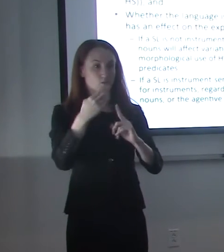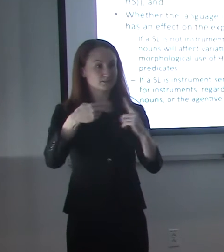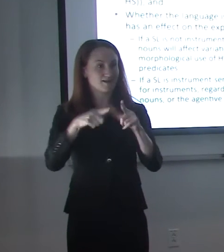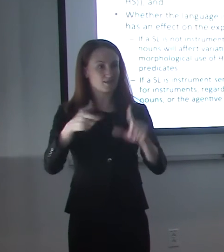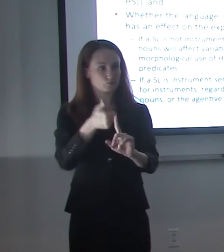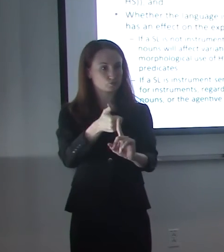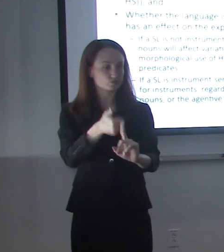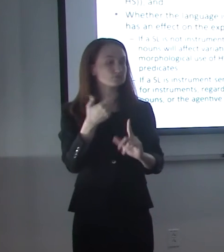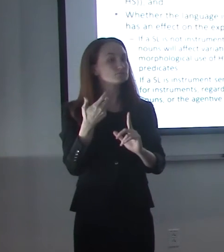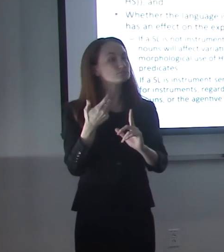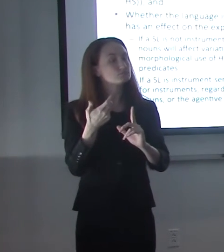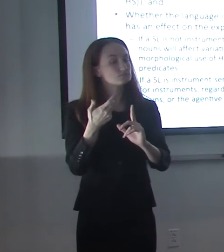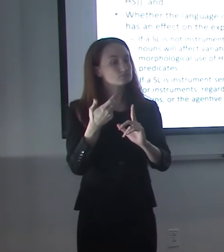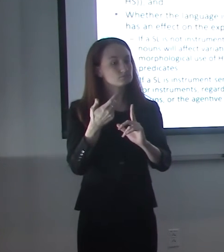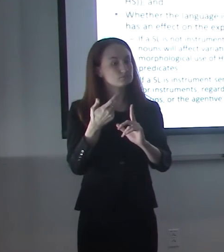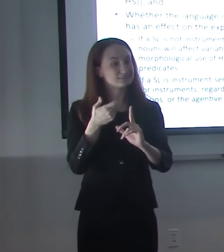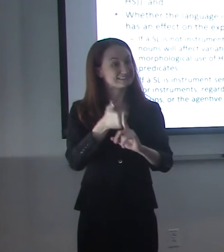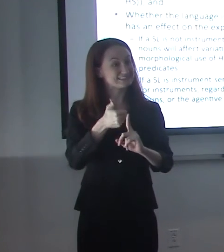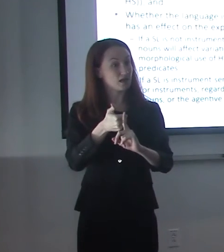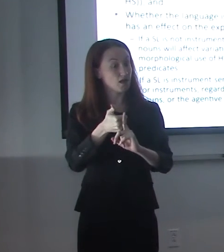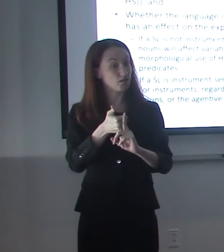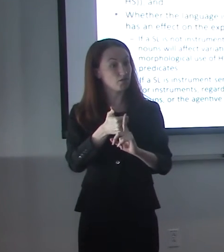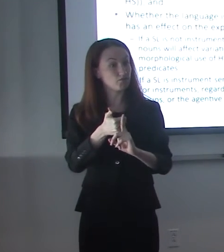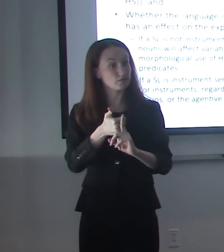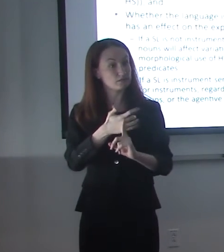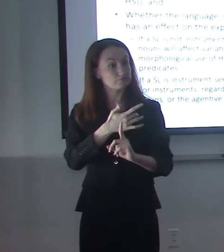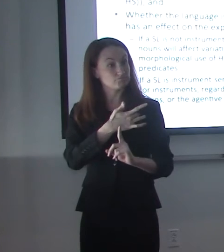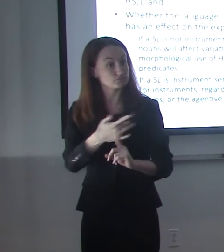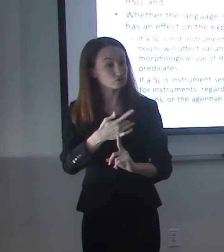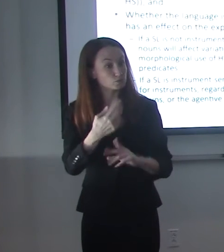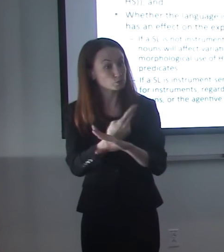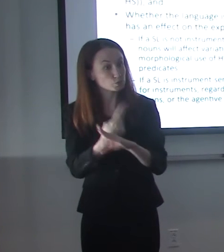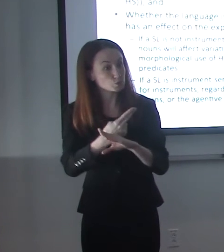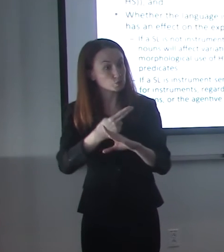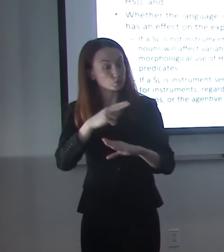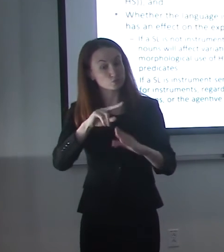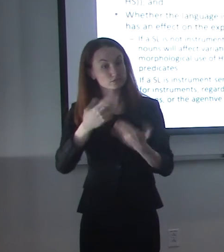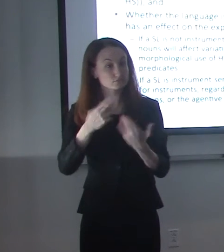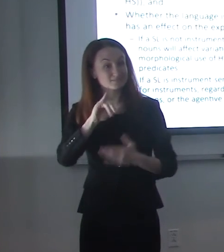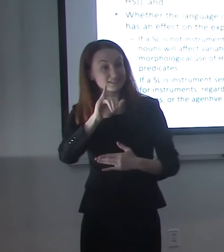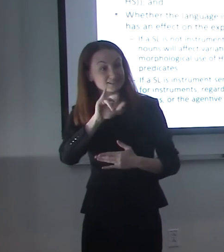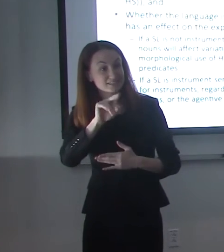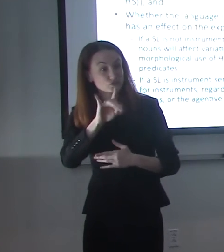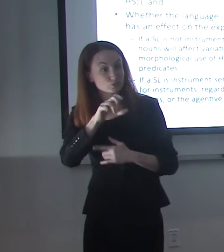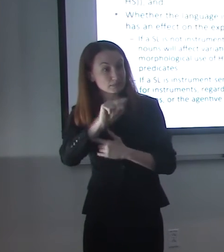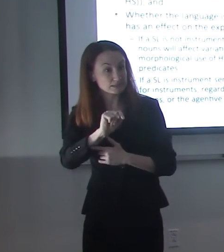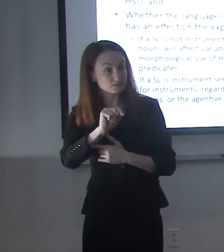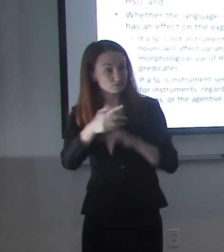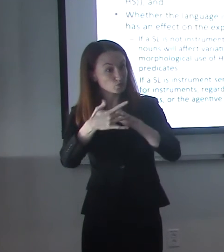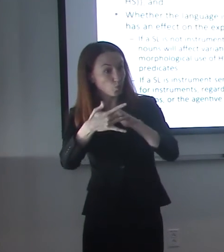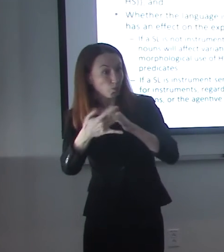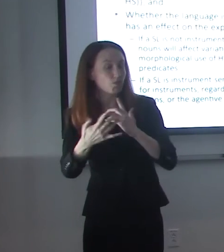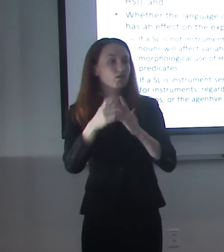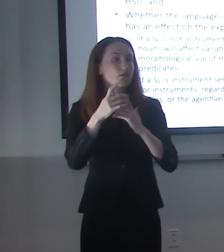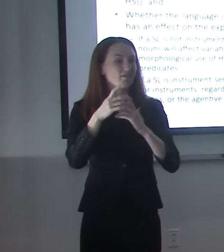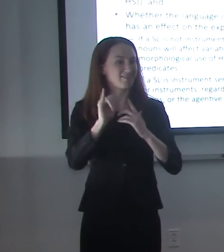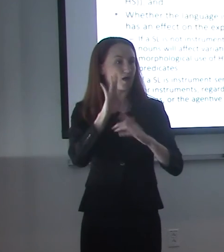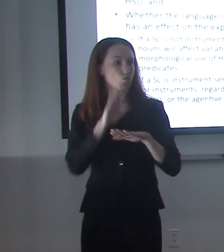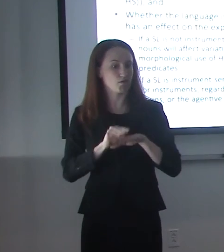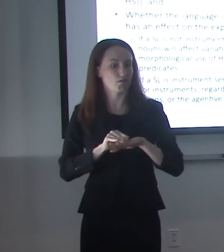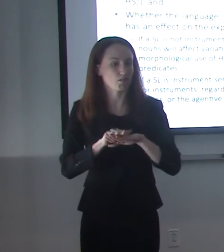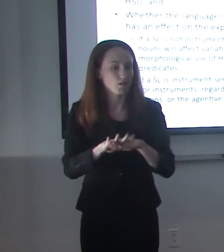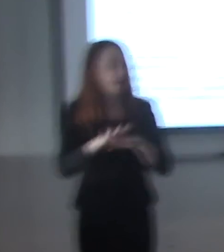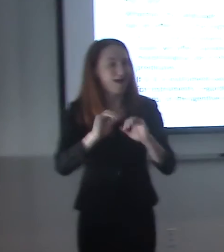language is instrument sensitive. And that will have an effect on the way that